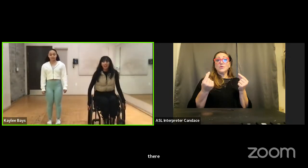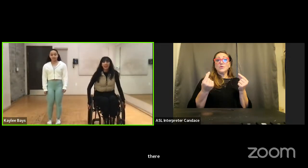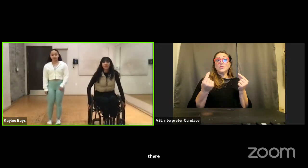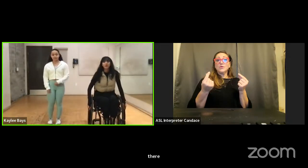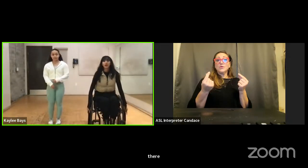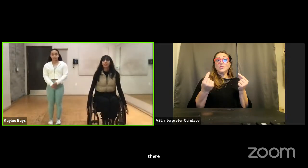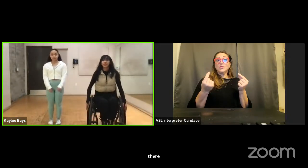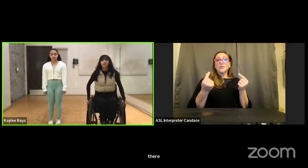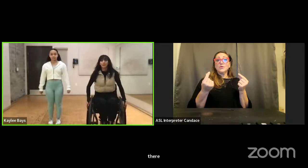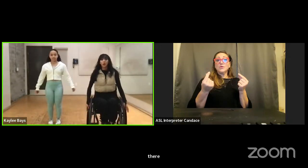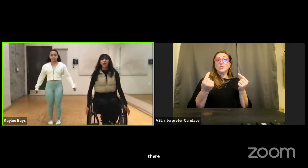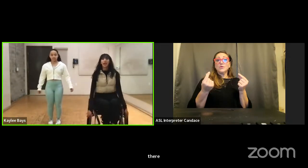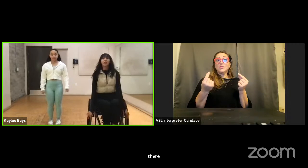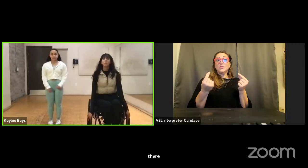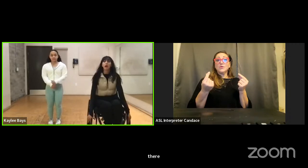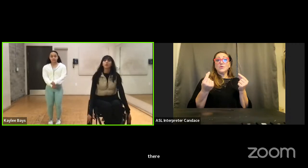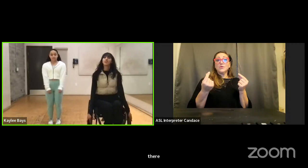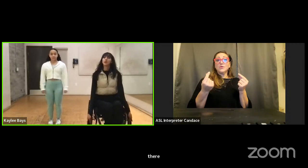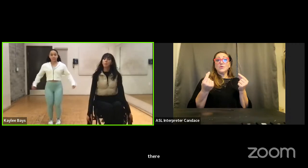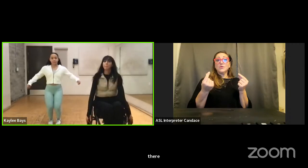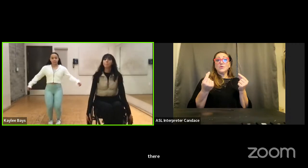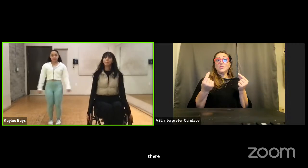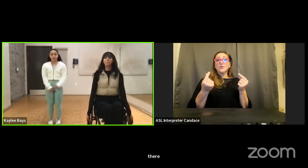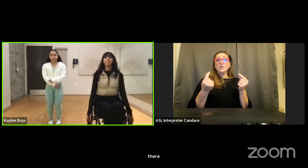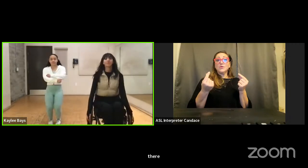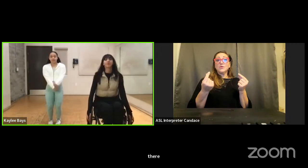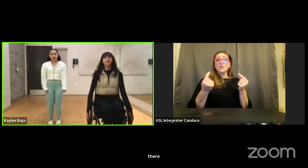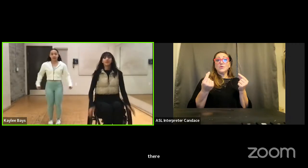All right, everyone, let's go ahead and count.